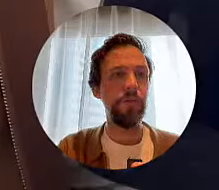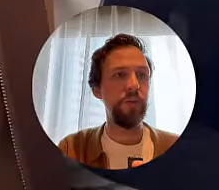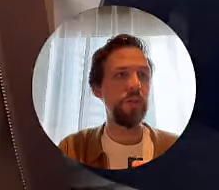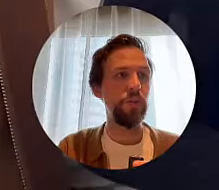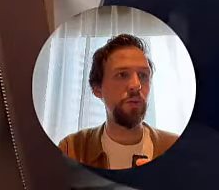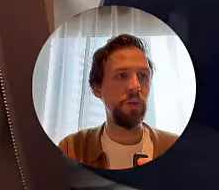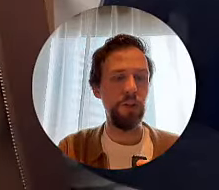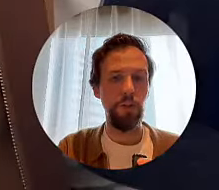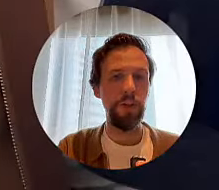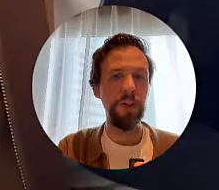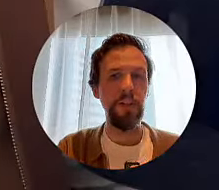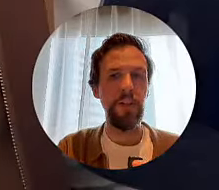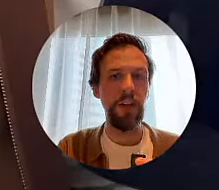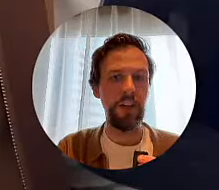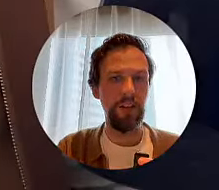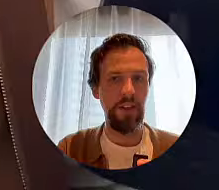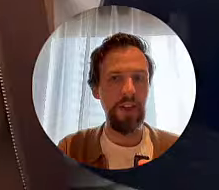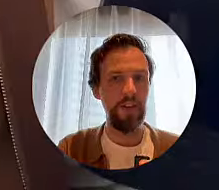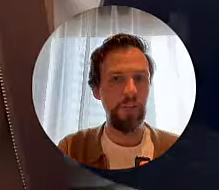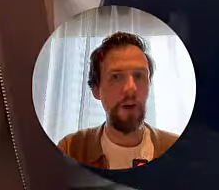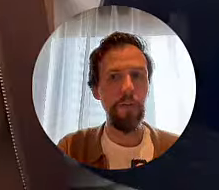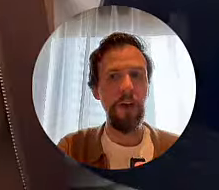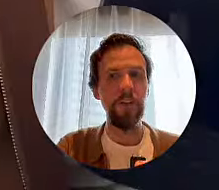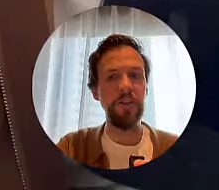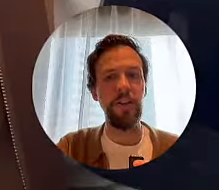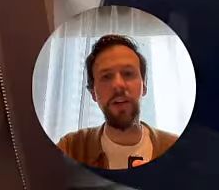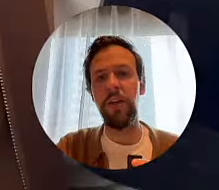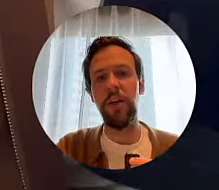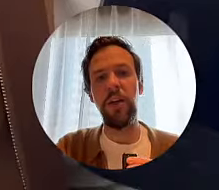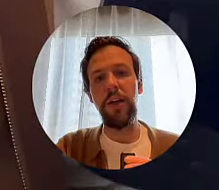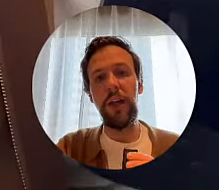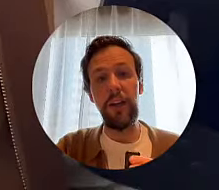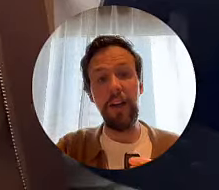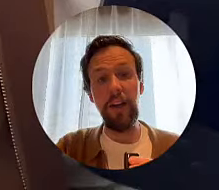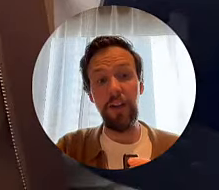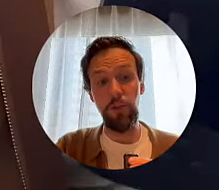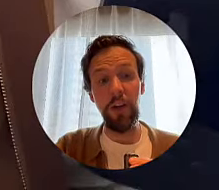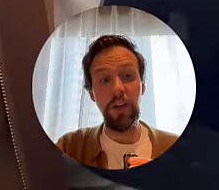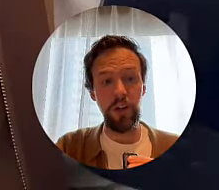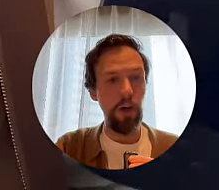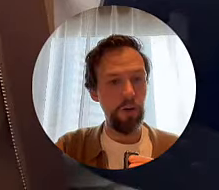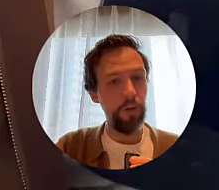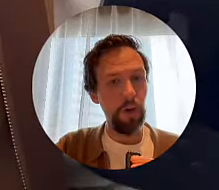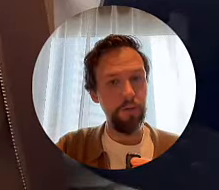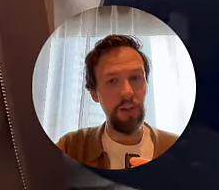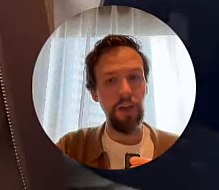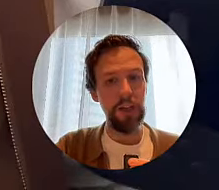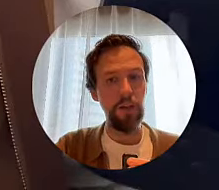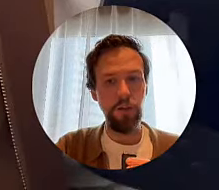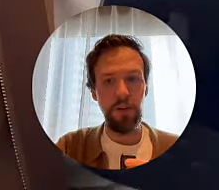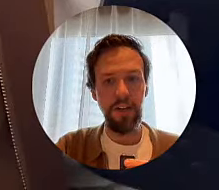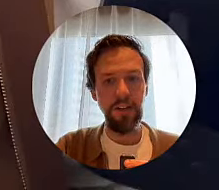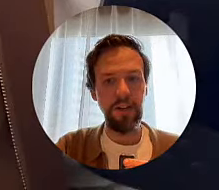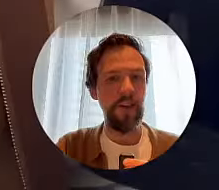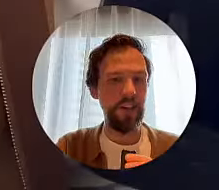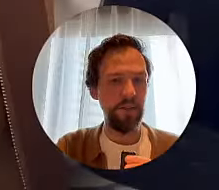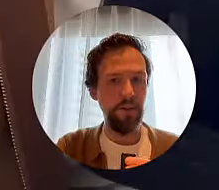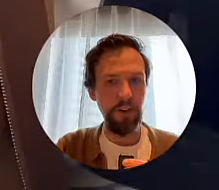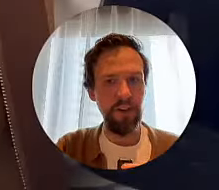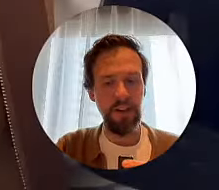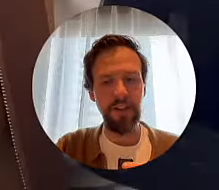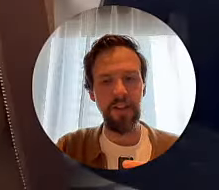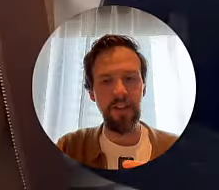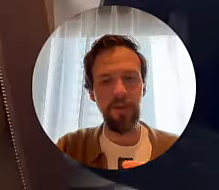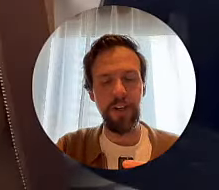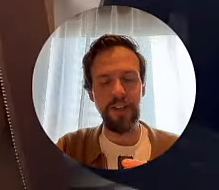the conference to explore the city and get inspired by the city. And then I drink a lot of coffee at those places, as